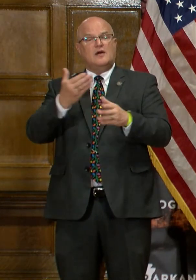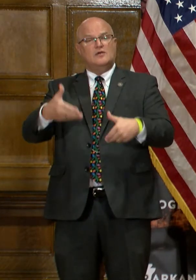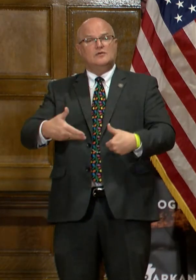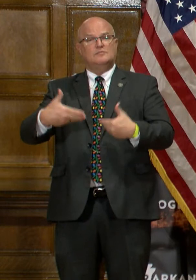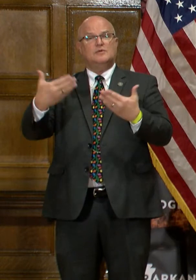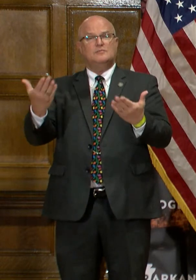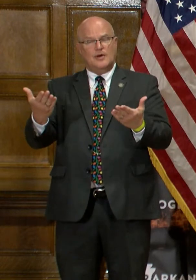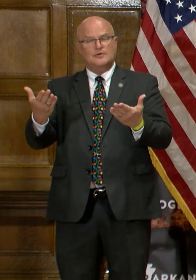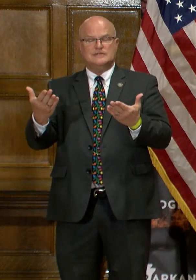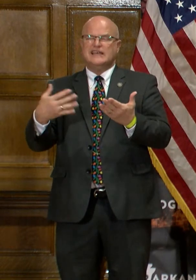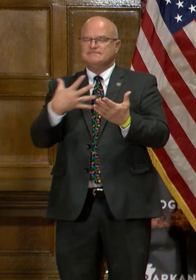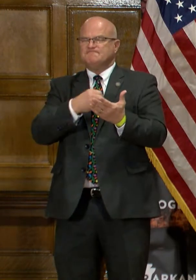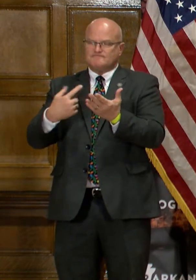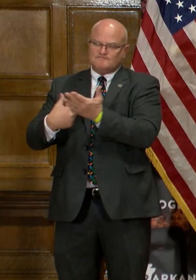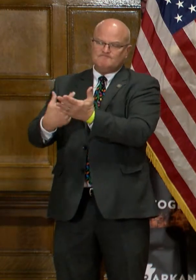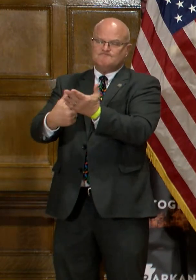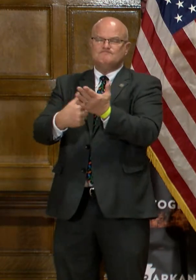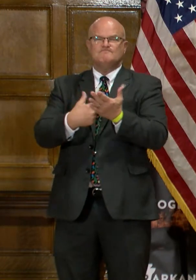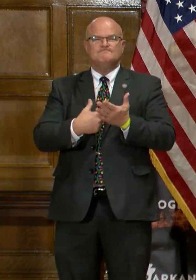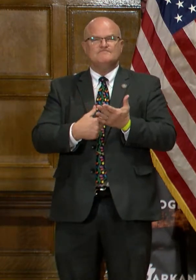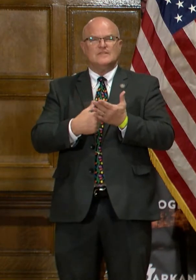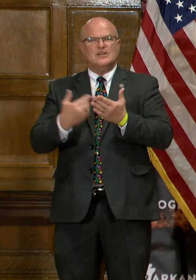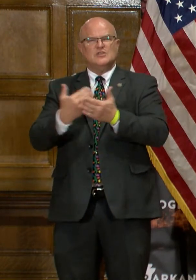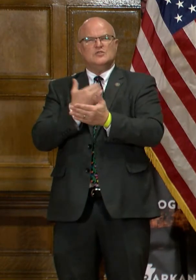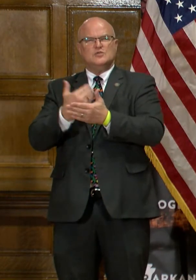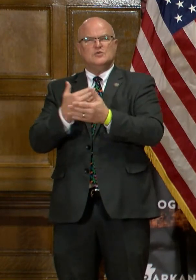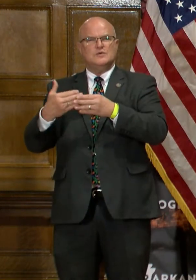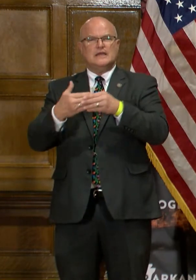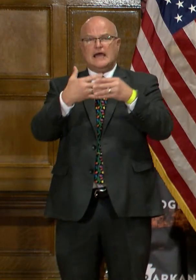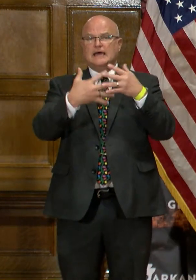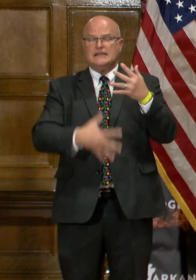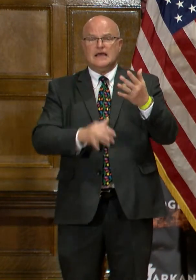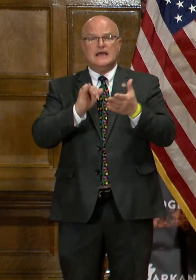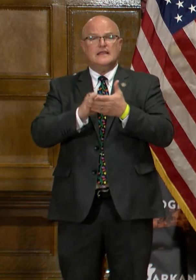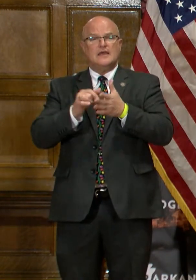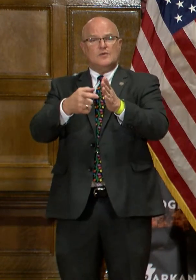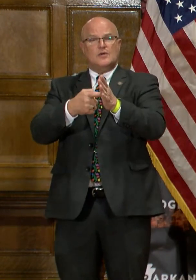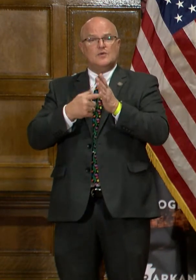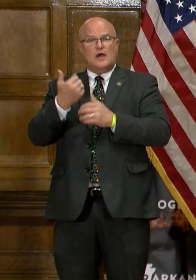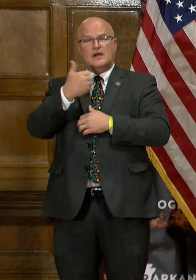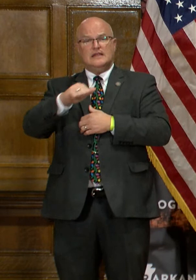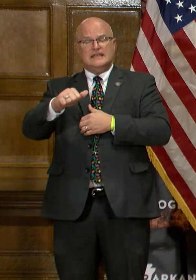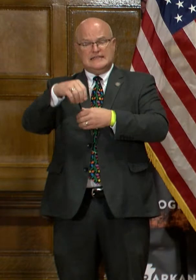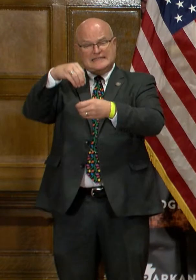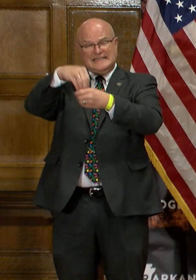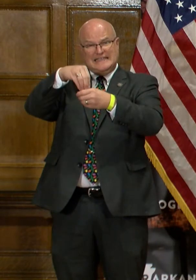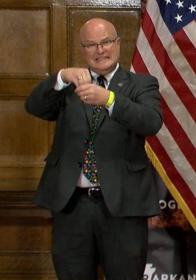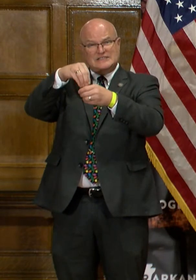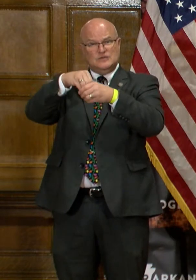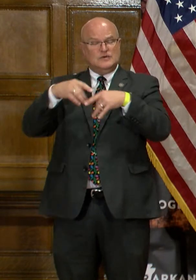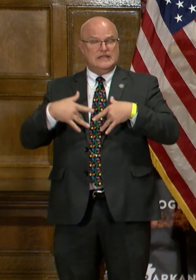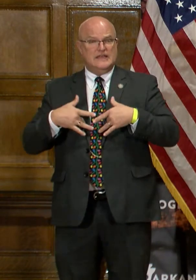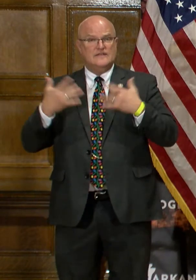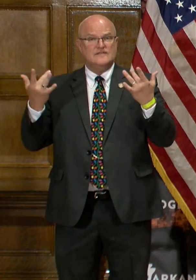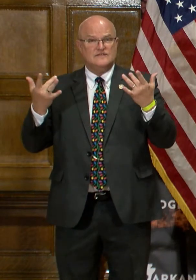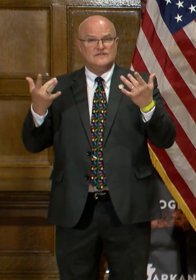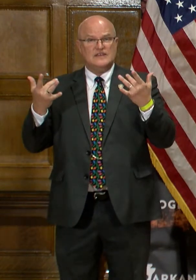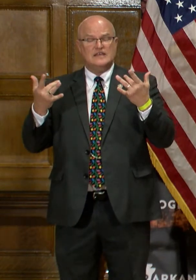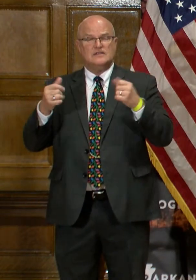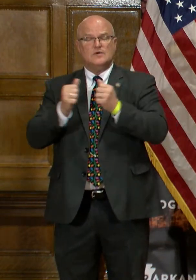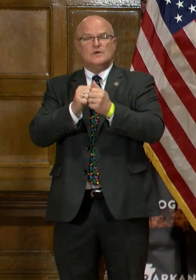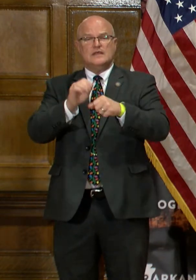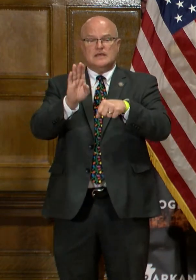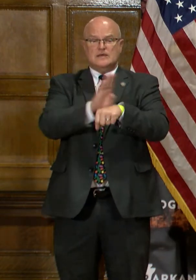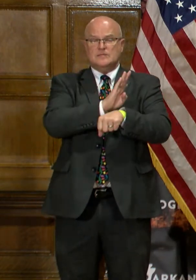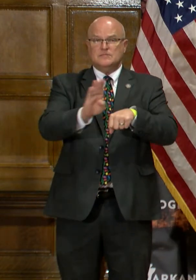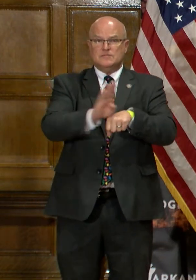proposed and discussed new guideline that would require any indoor event in